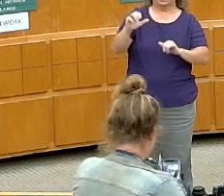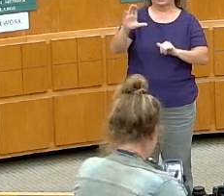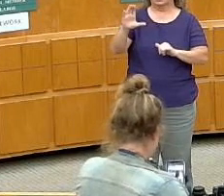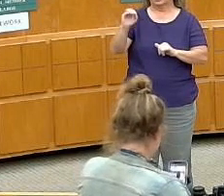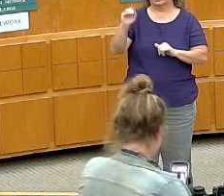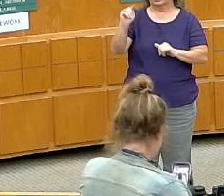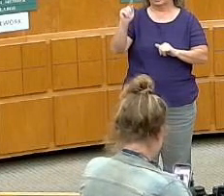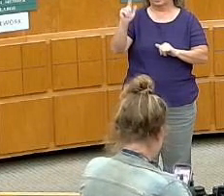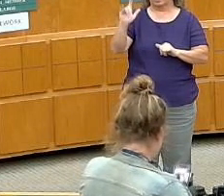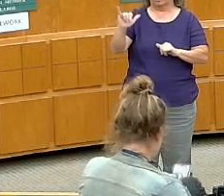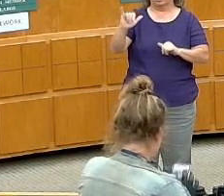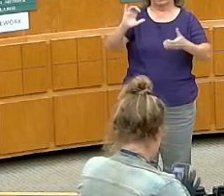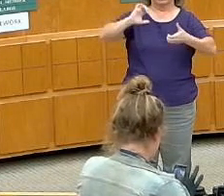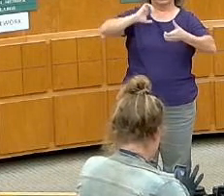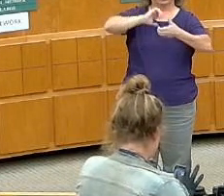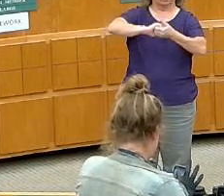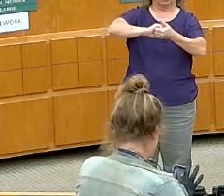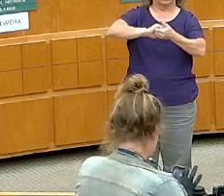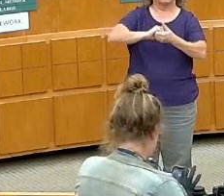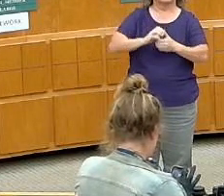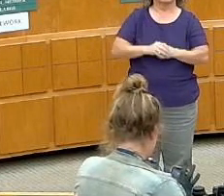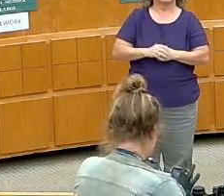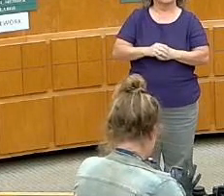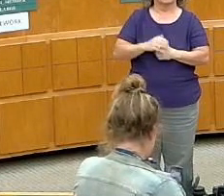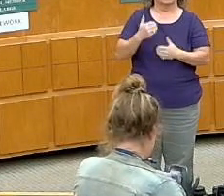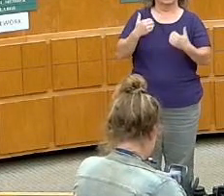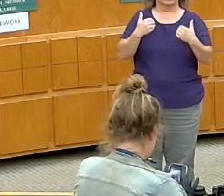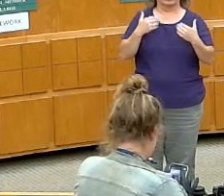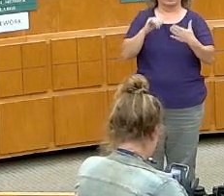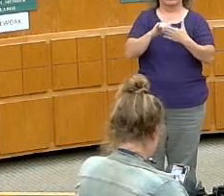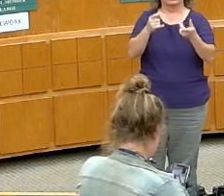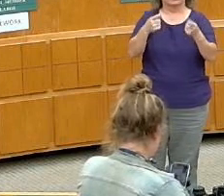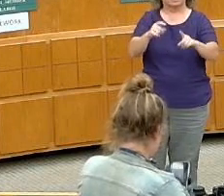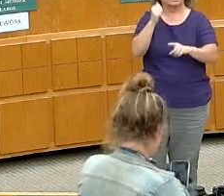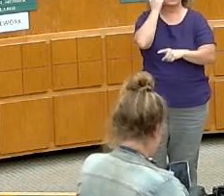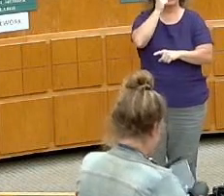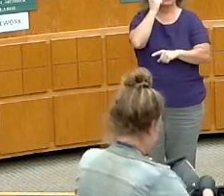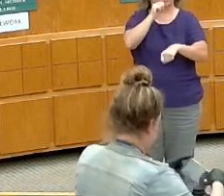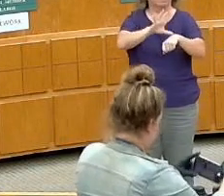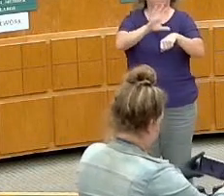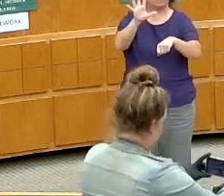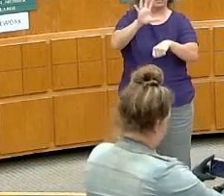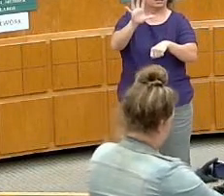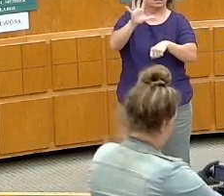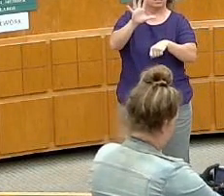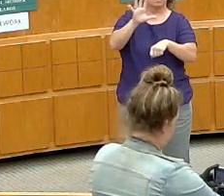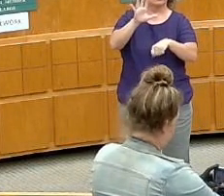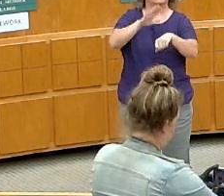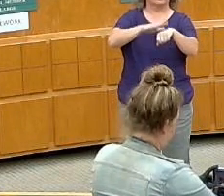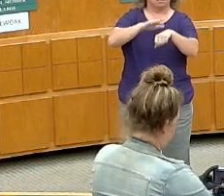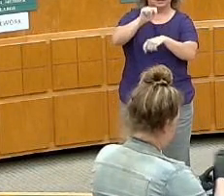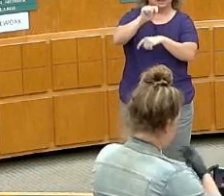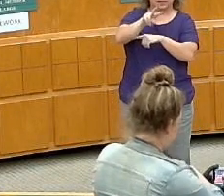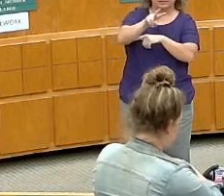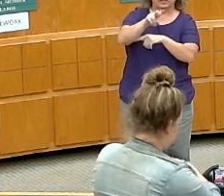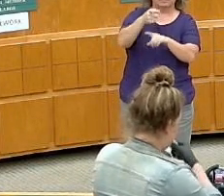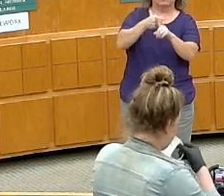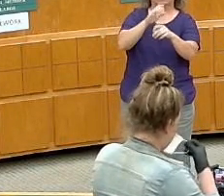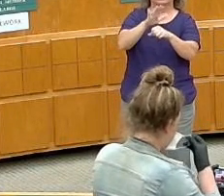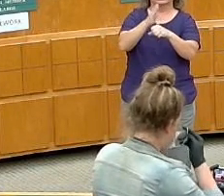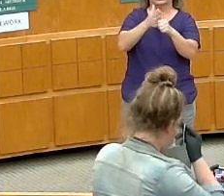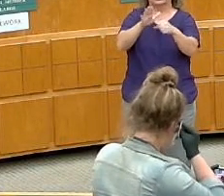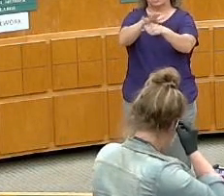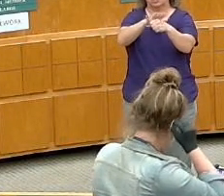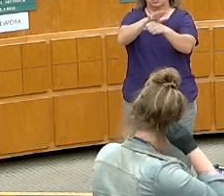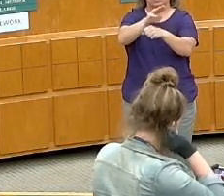have on COVID-19. We have these every day at 5 o'clock. They're televised by some of our local media, covered